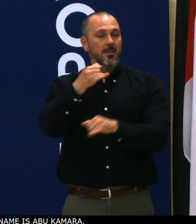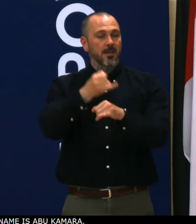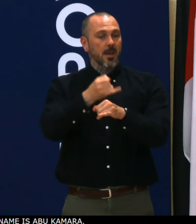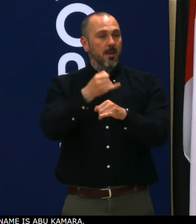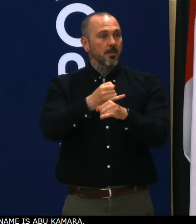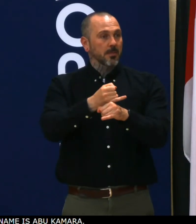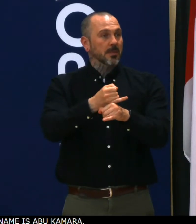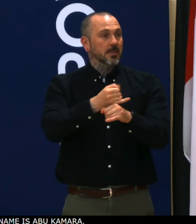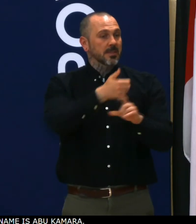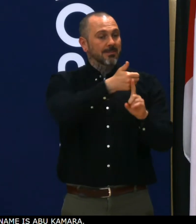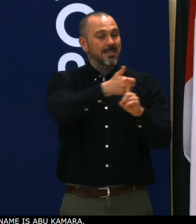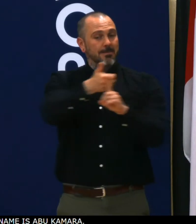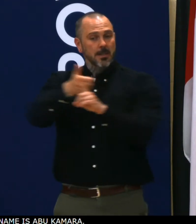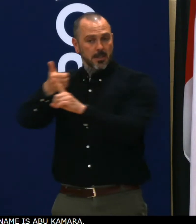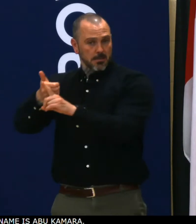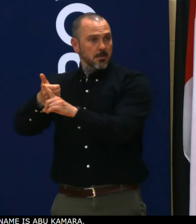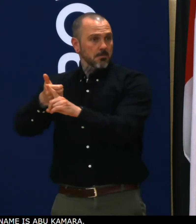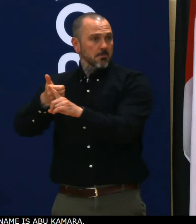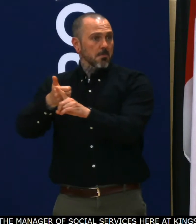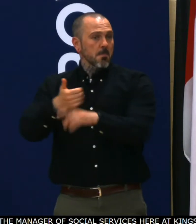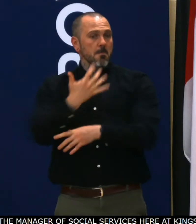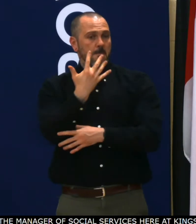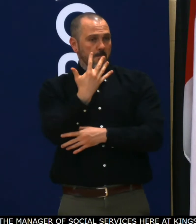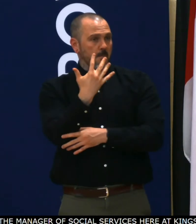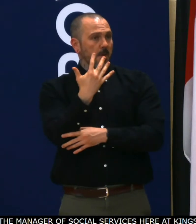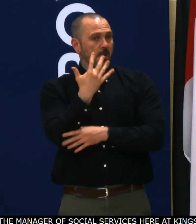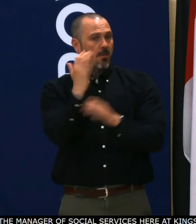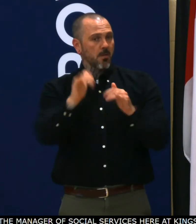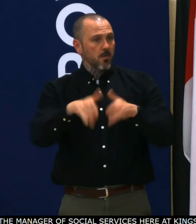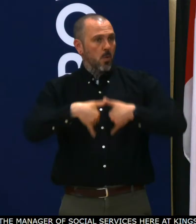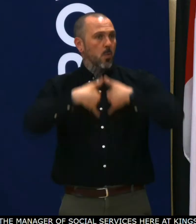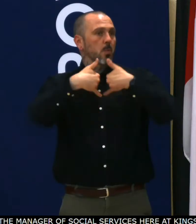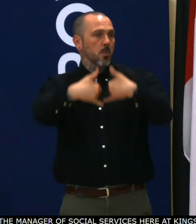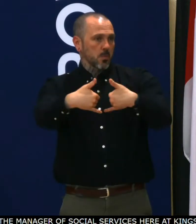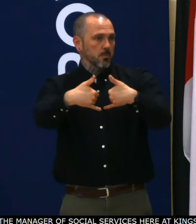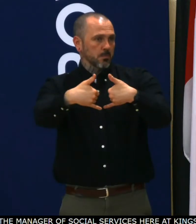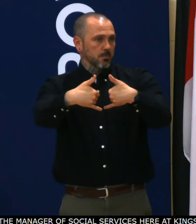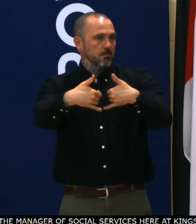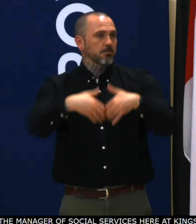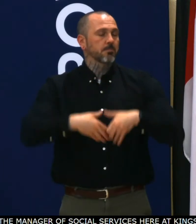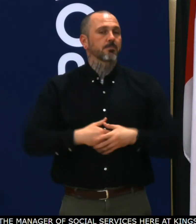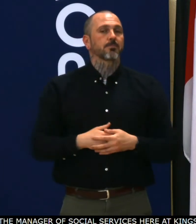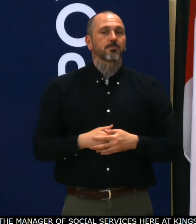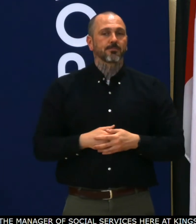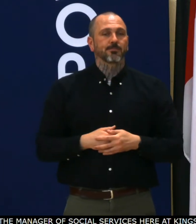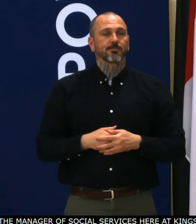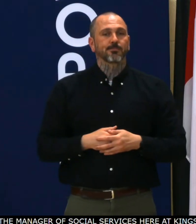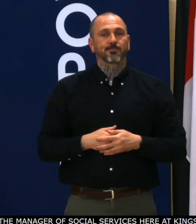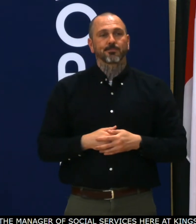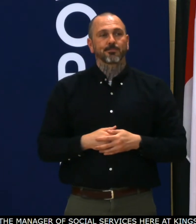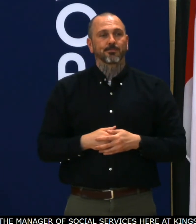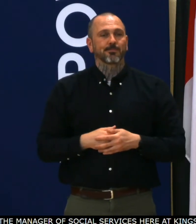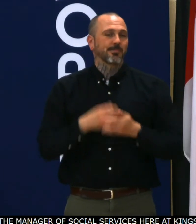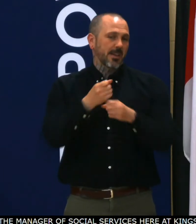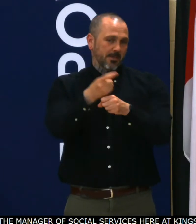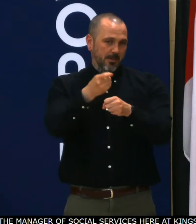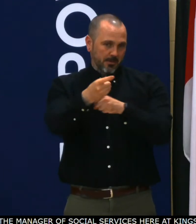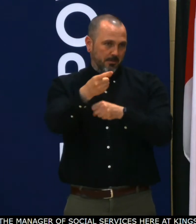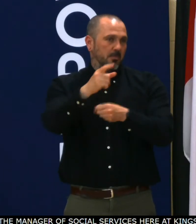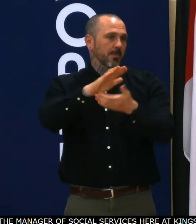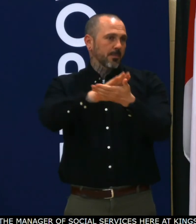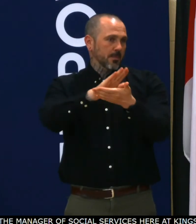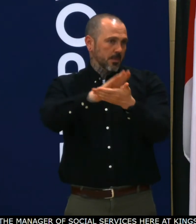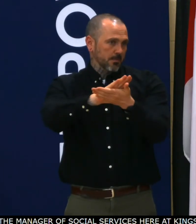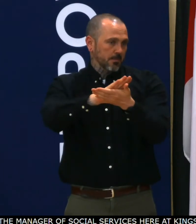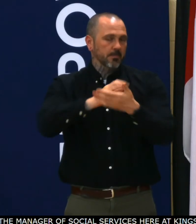campus presents only 5 major student awards per academic year,